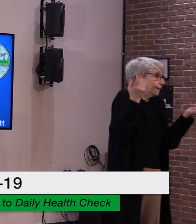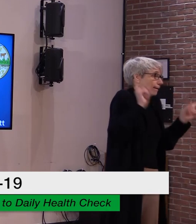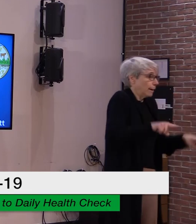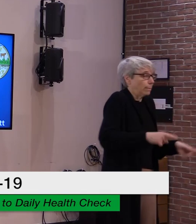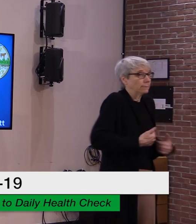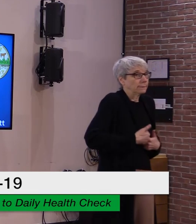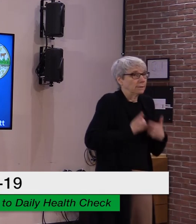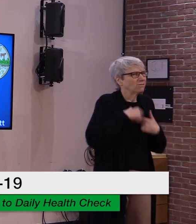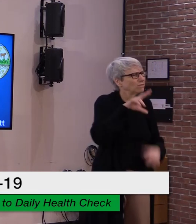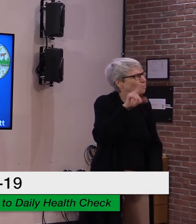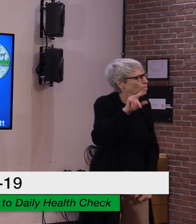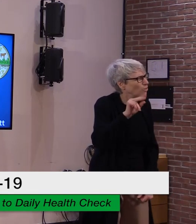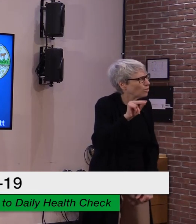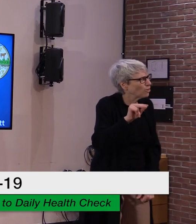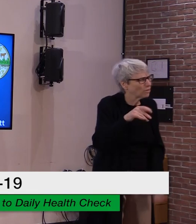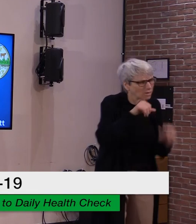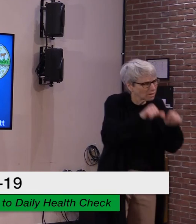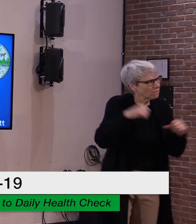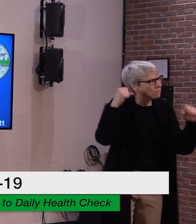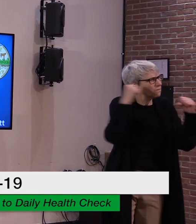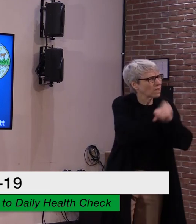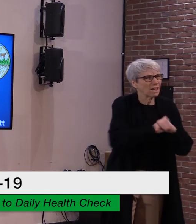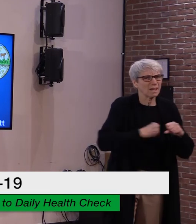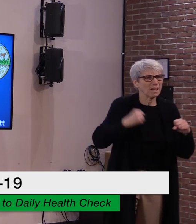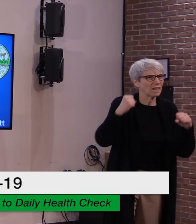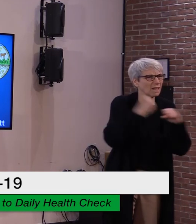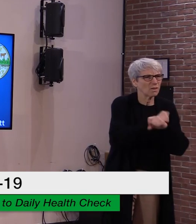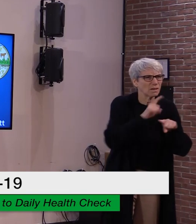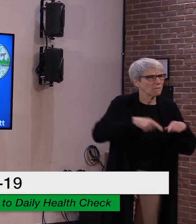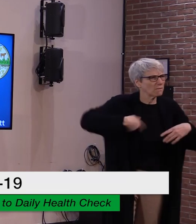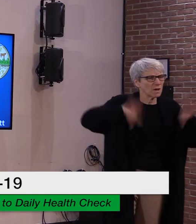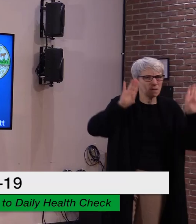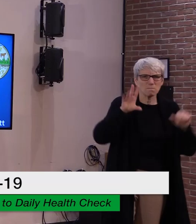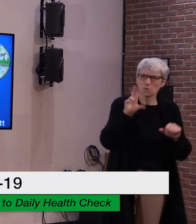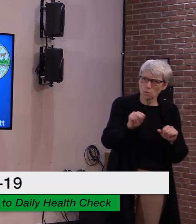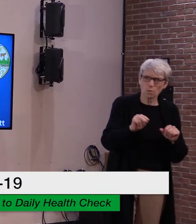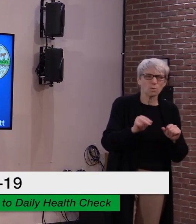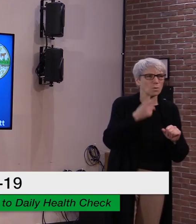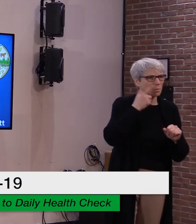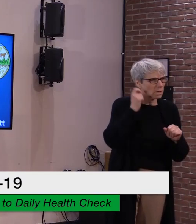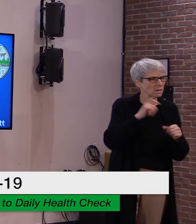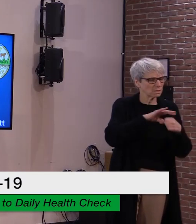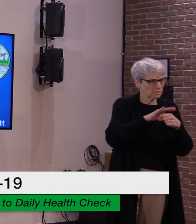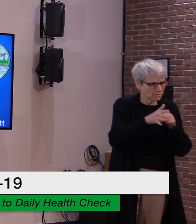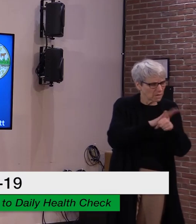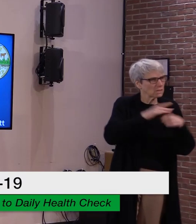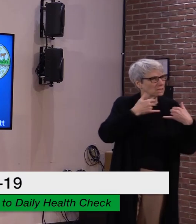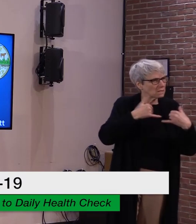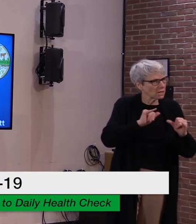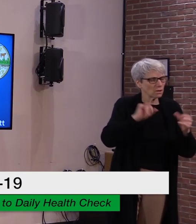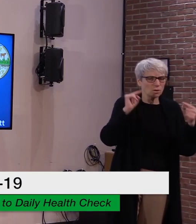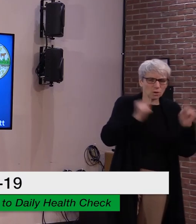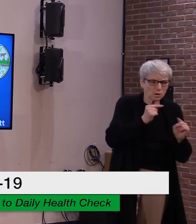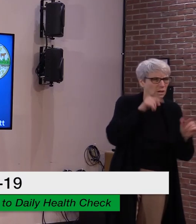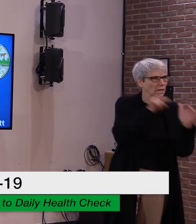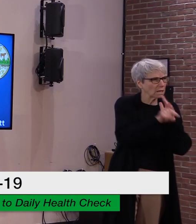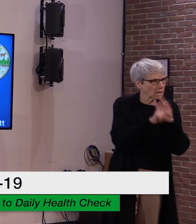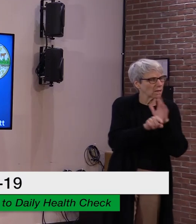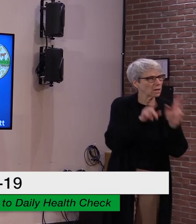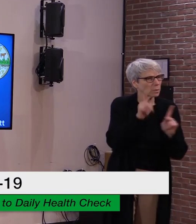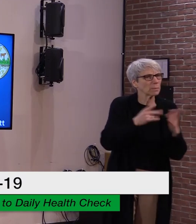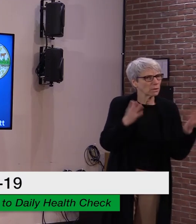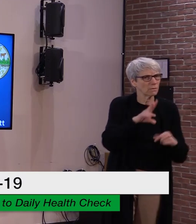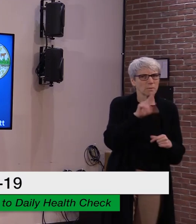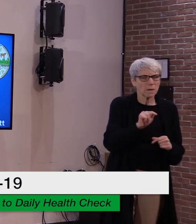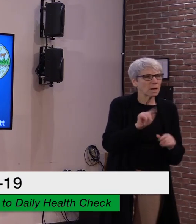hospitals threatening our lives and those of the vermonters who are most vulnerable we are better